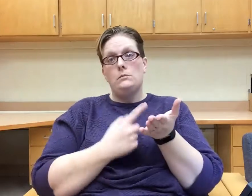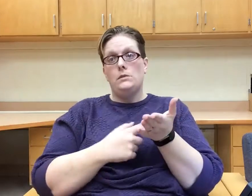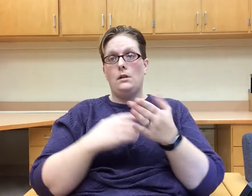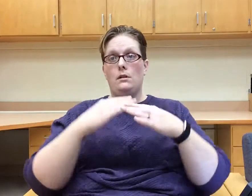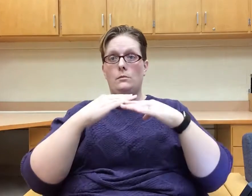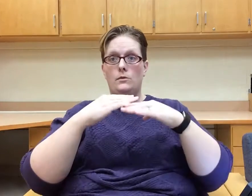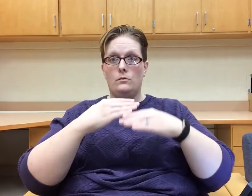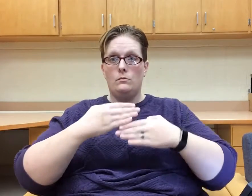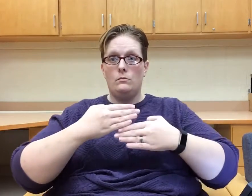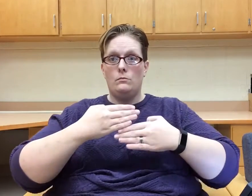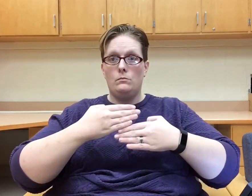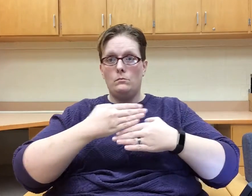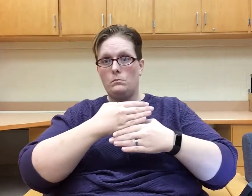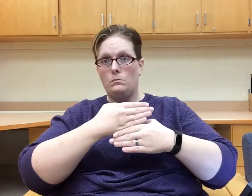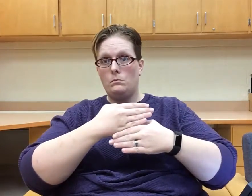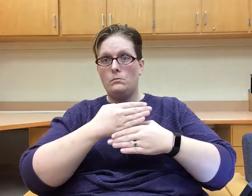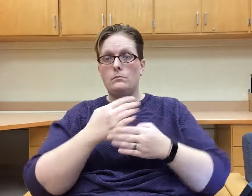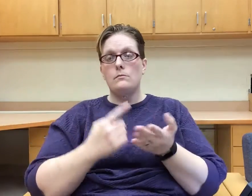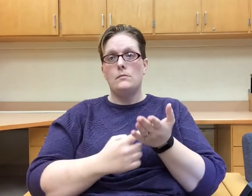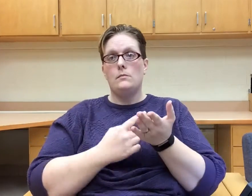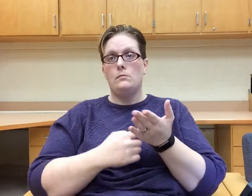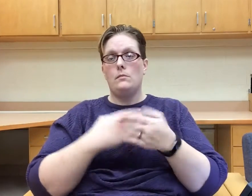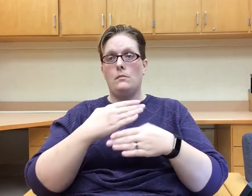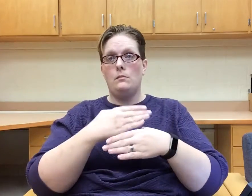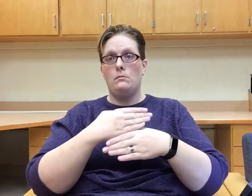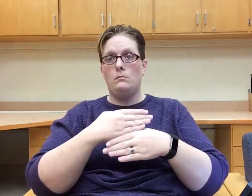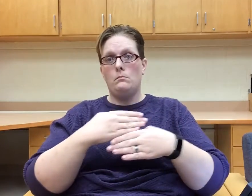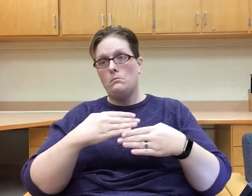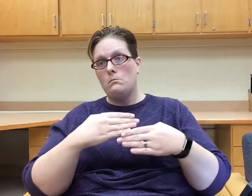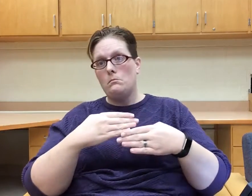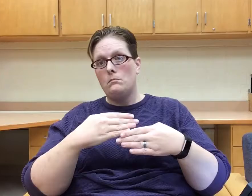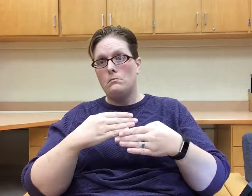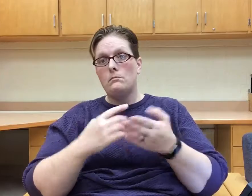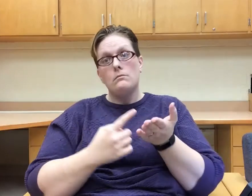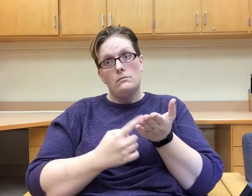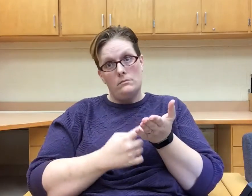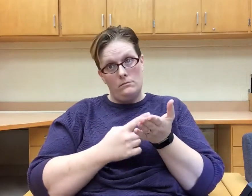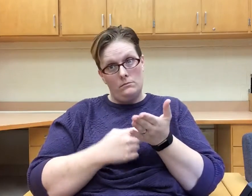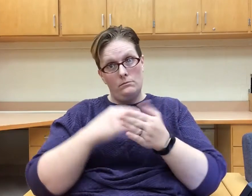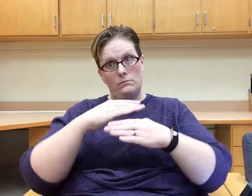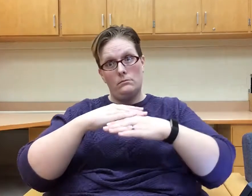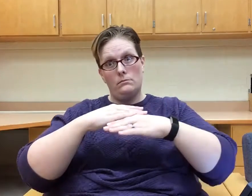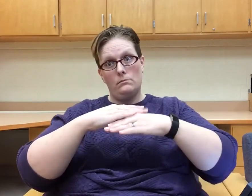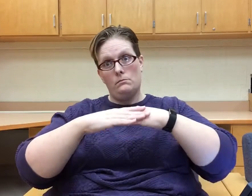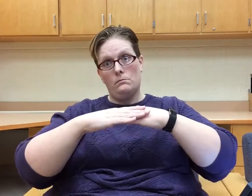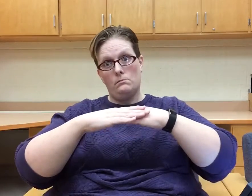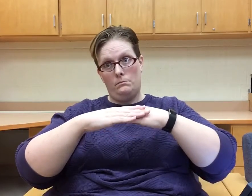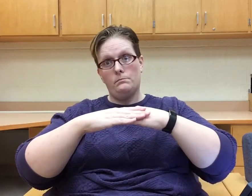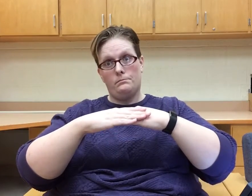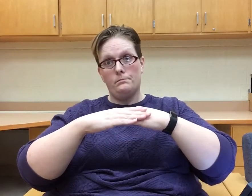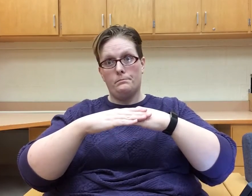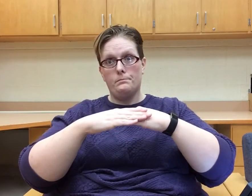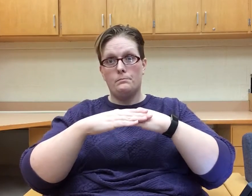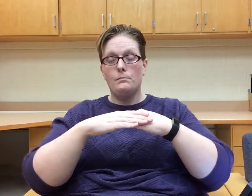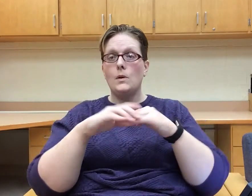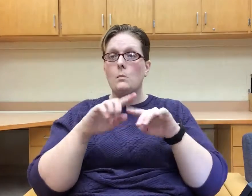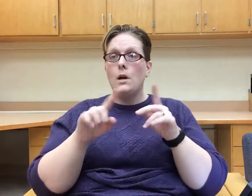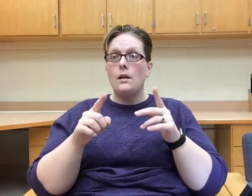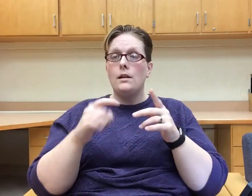other. Sometimes they slide past, going forward, sometimes backward. Sometimes they will